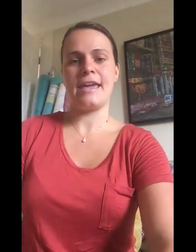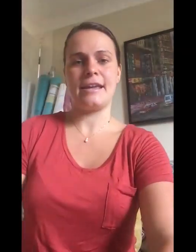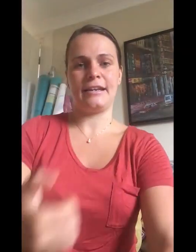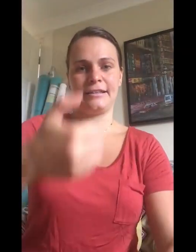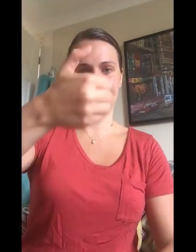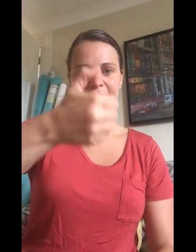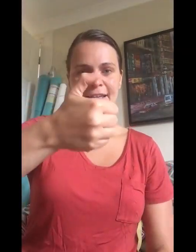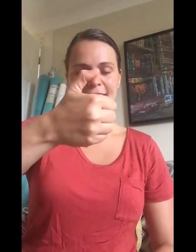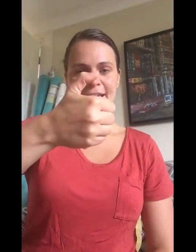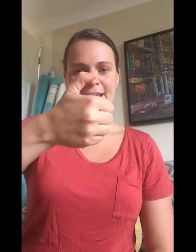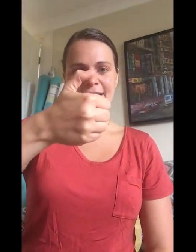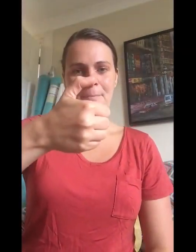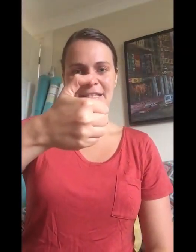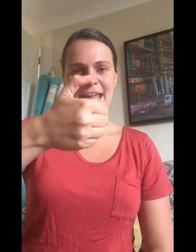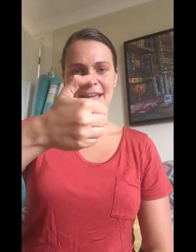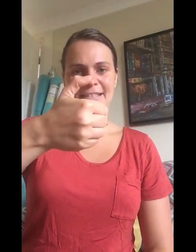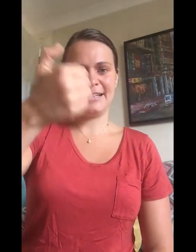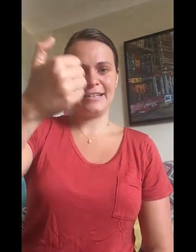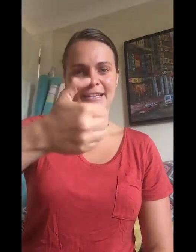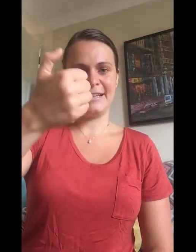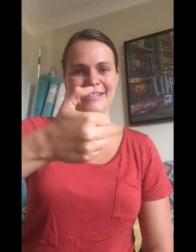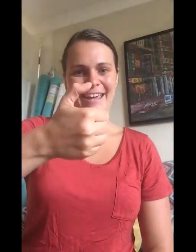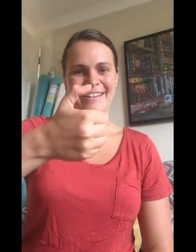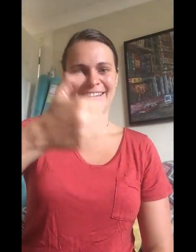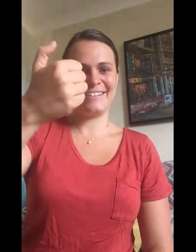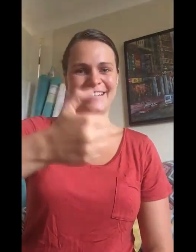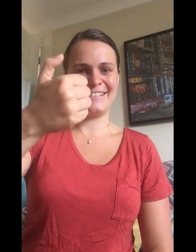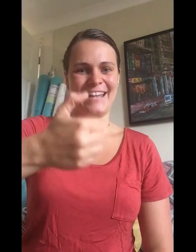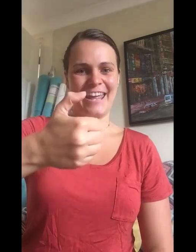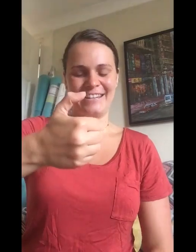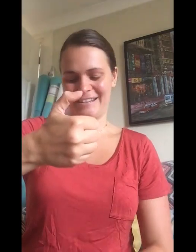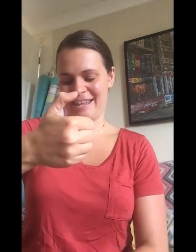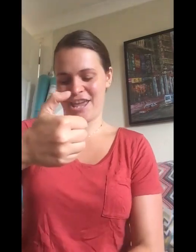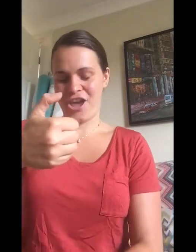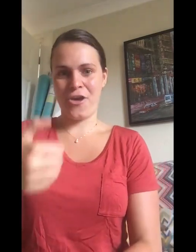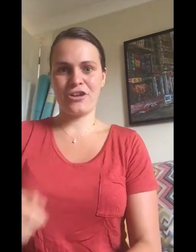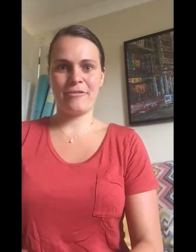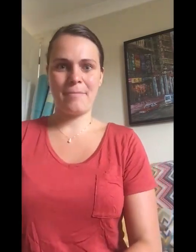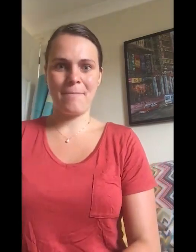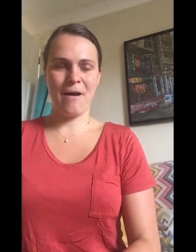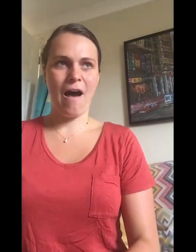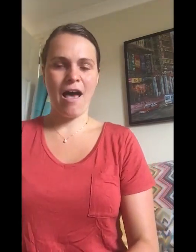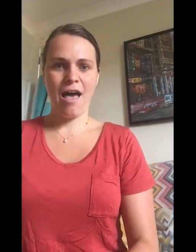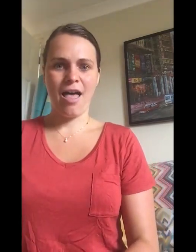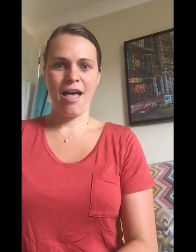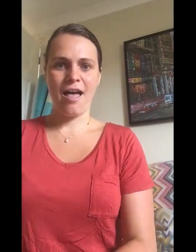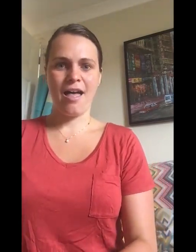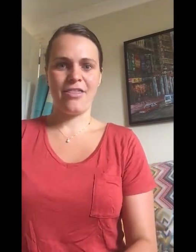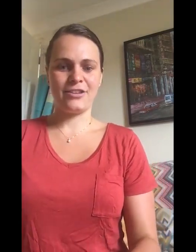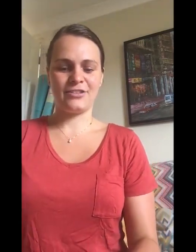16. Number 6, shake. 16. Who can remember the sign